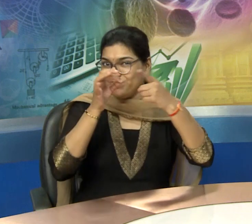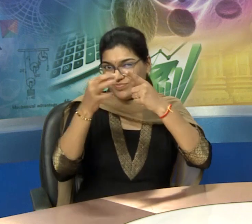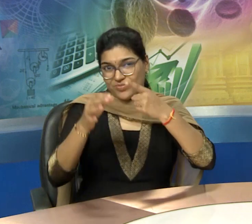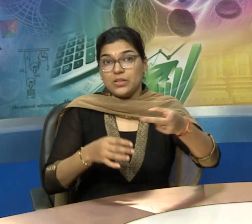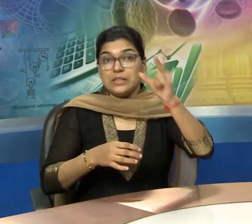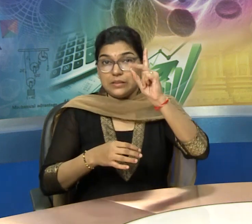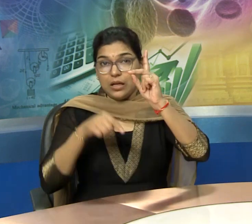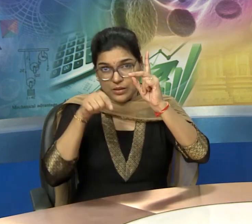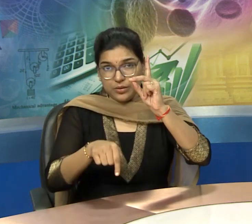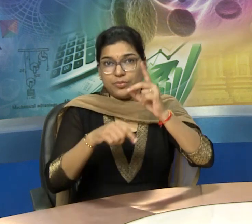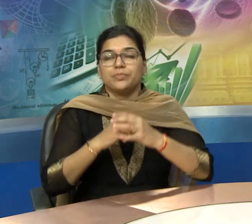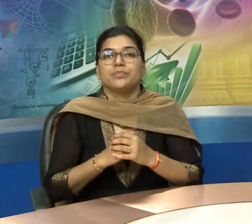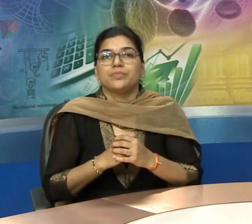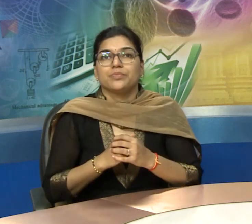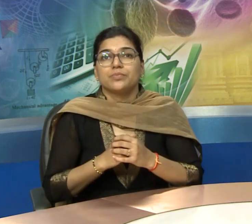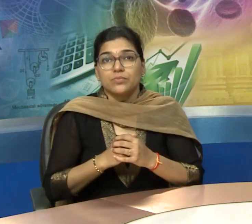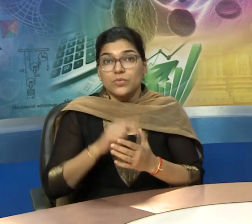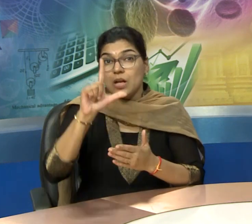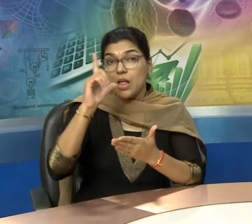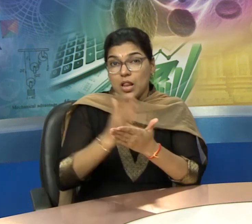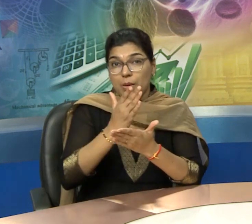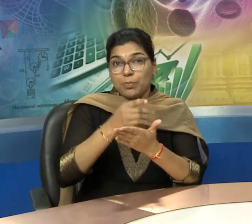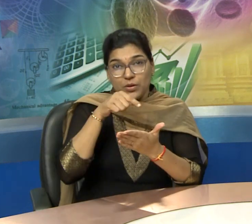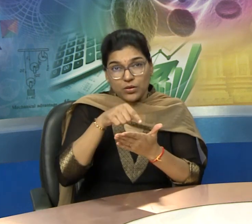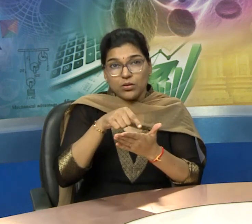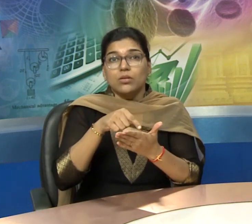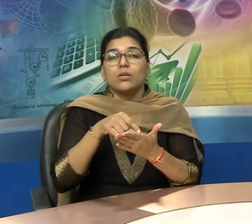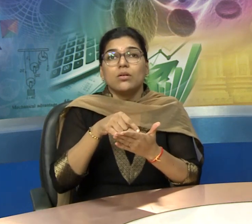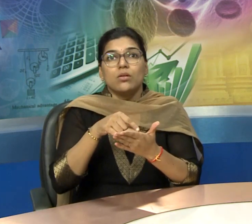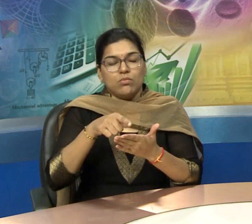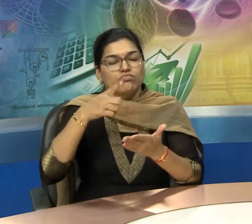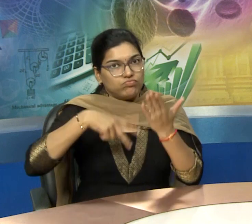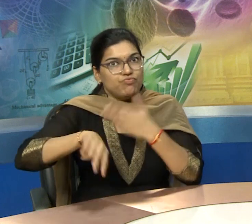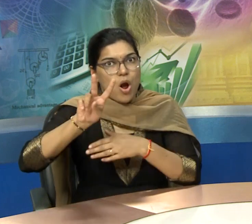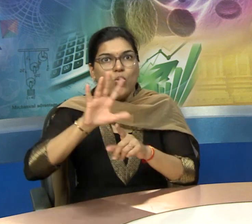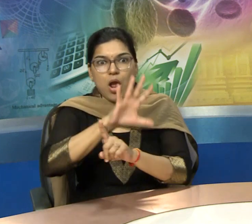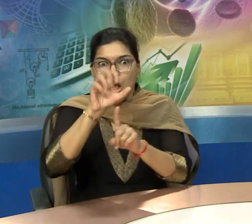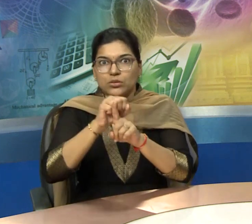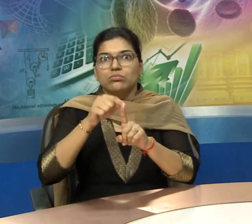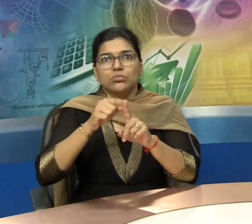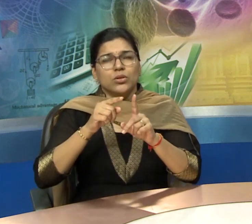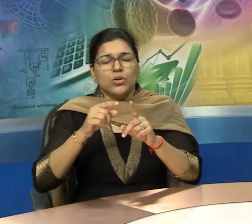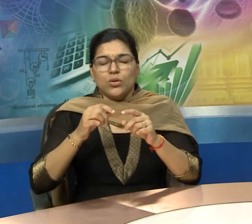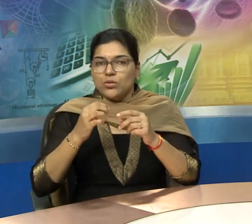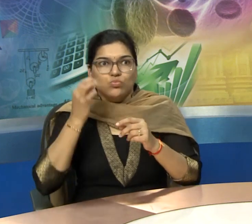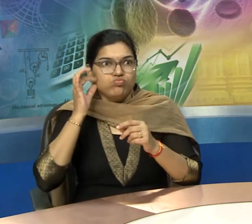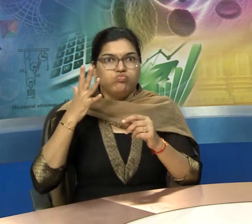And the first aspect we have understood. The second aspect of promotion of culture is